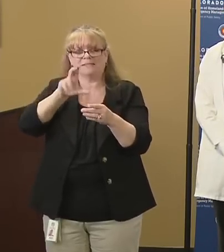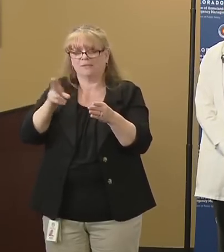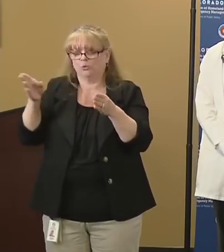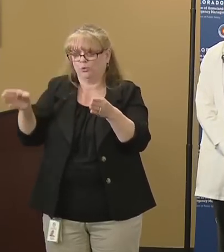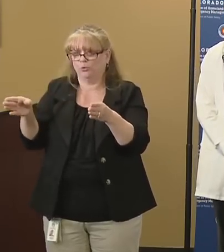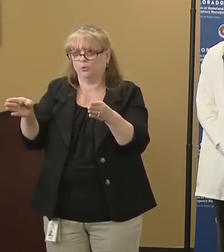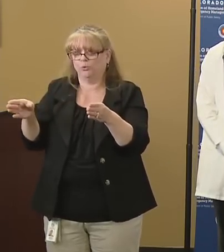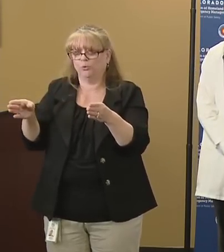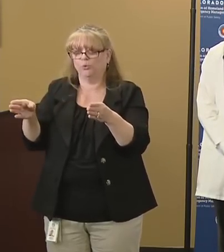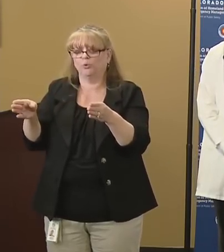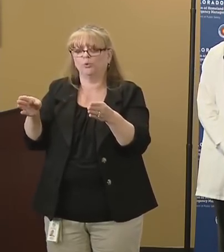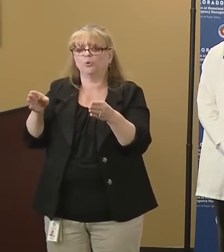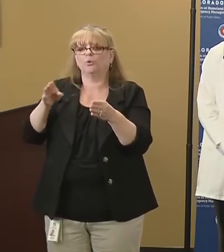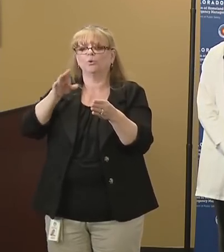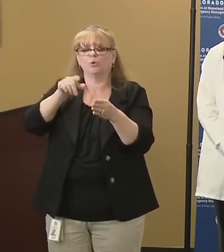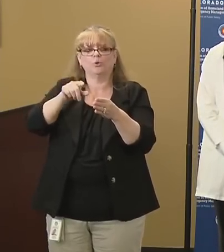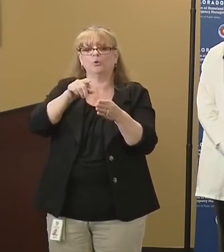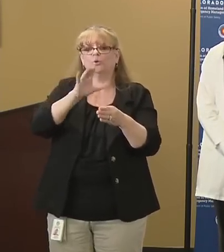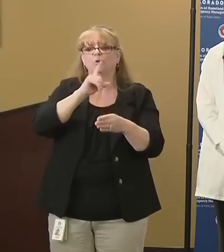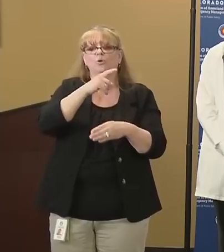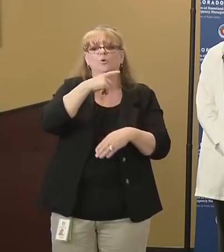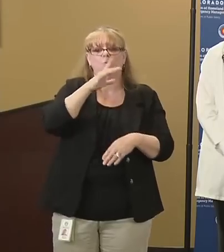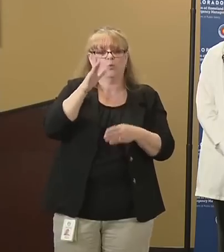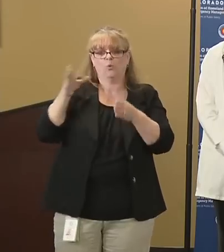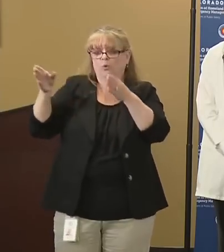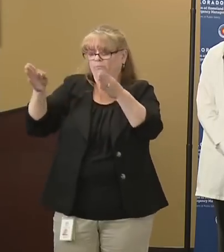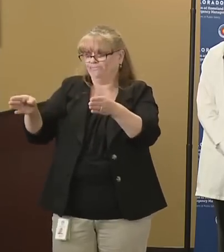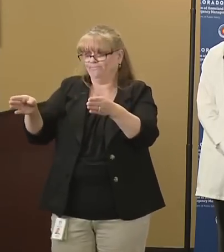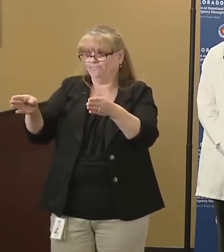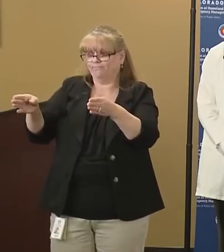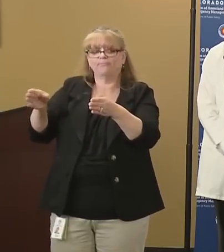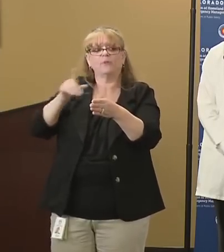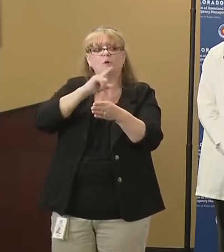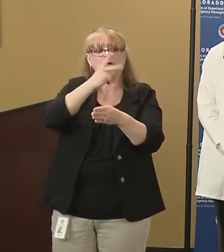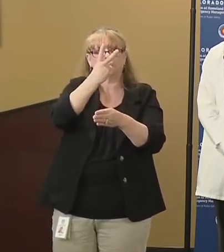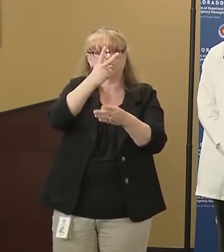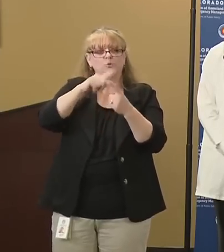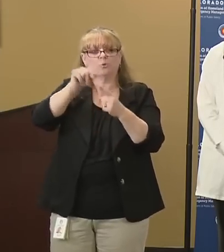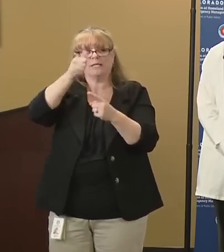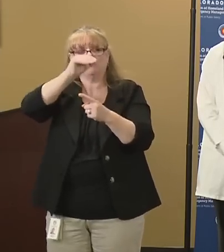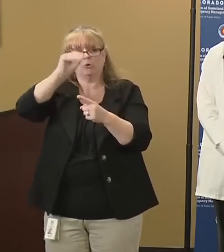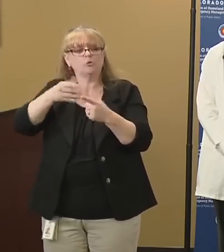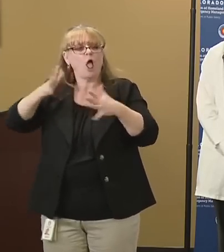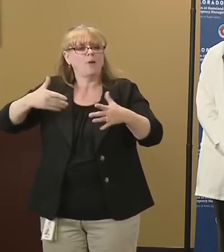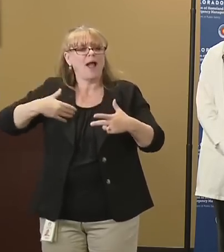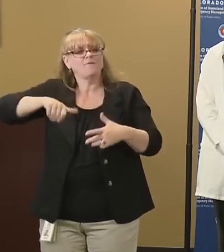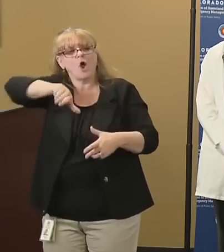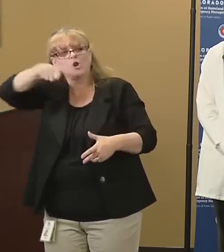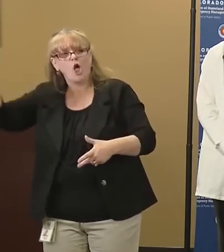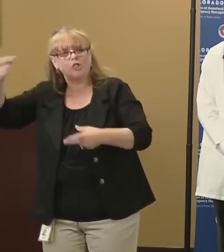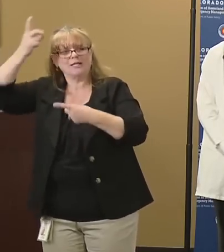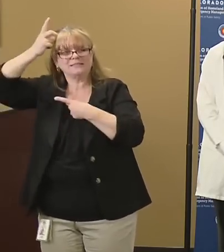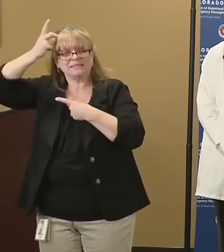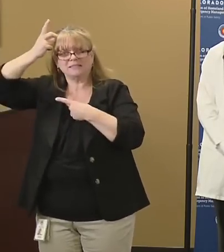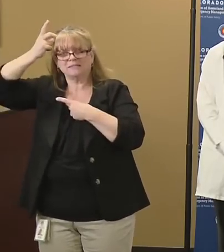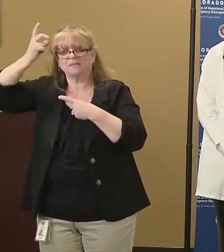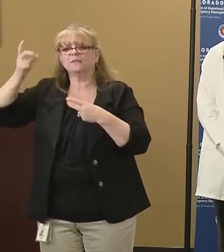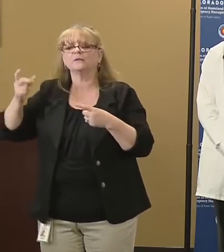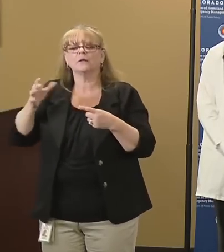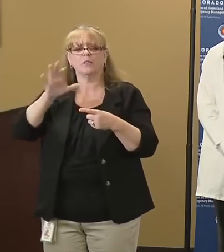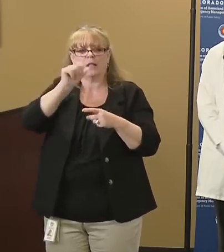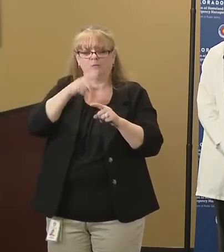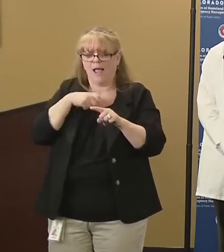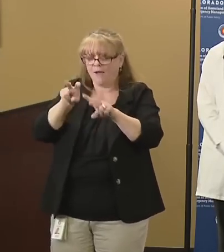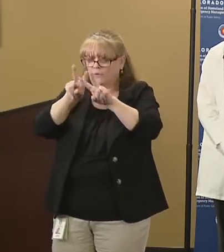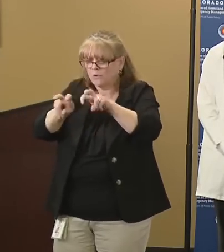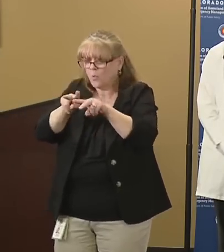demographics of who gets it. Could be a little lower, a little higher. But you'll get more information on how many people have it from the trailing indicators of how many people need to be hospitalized.